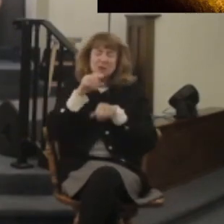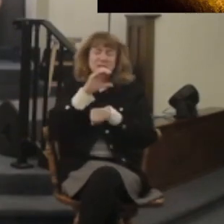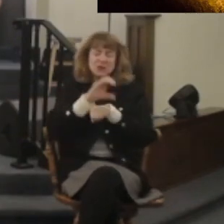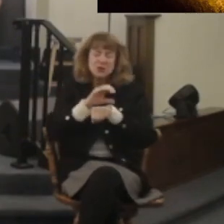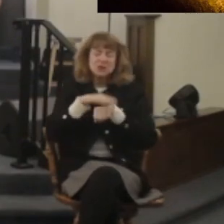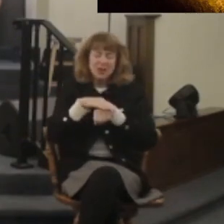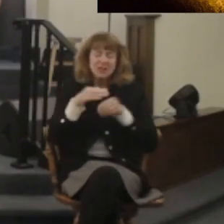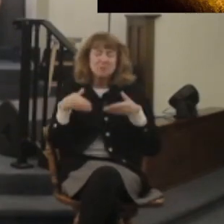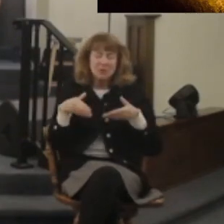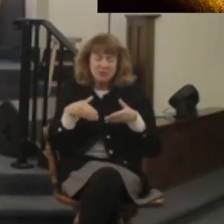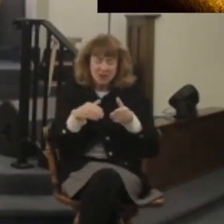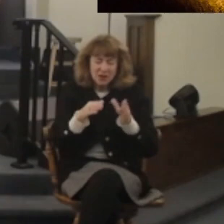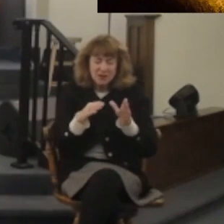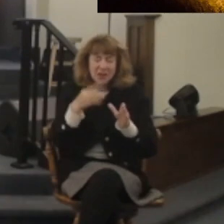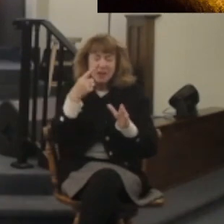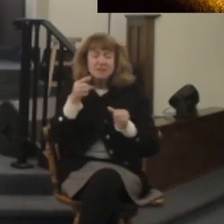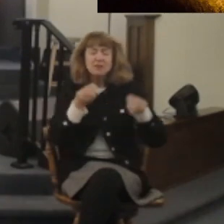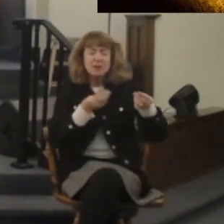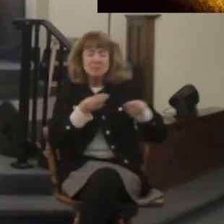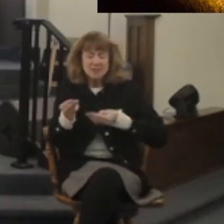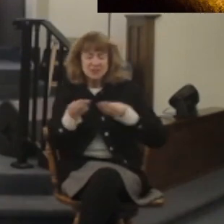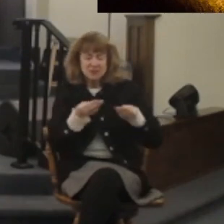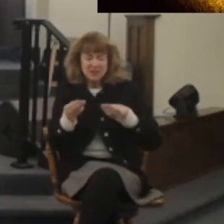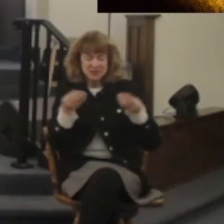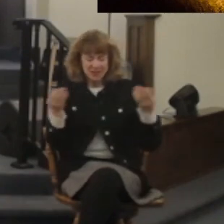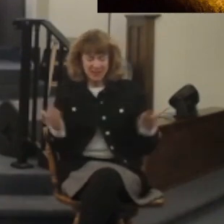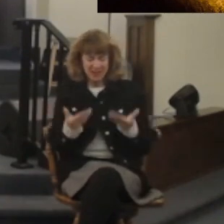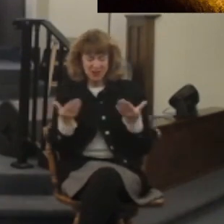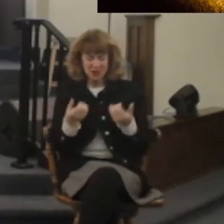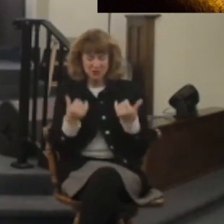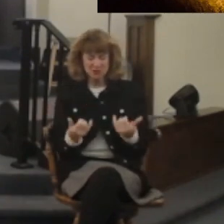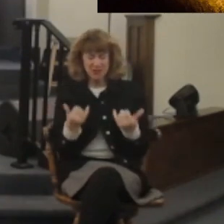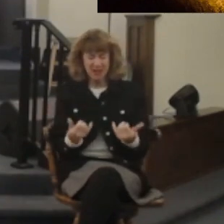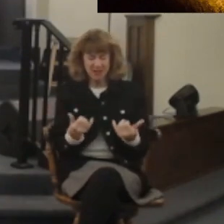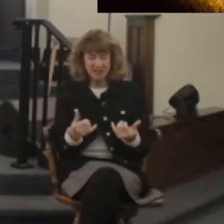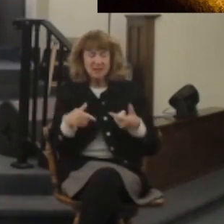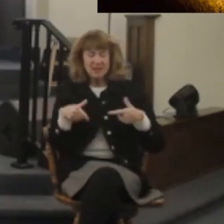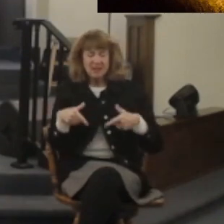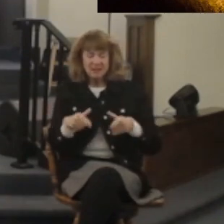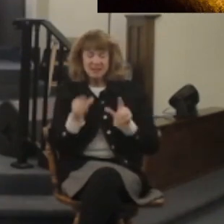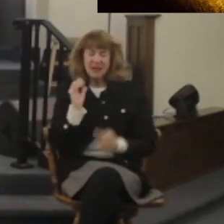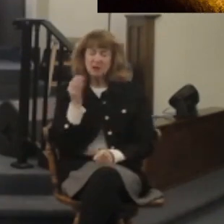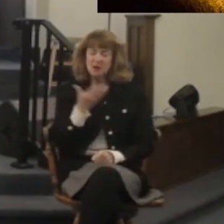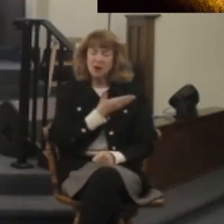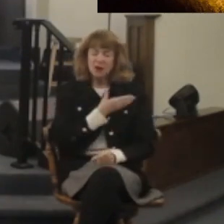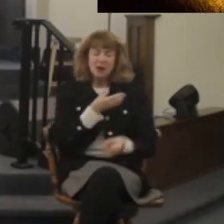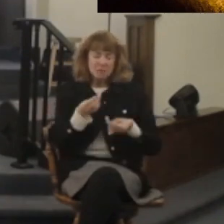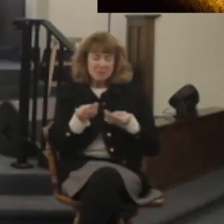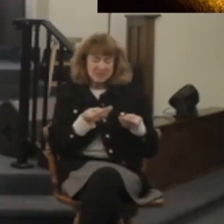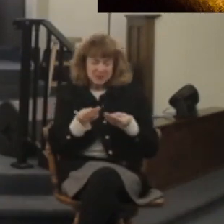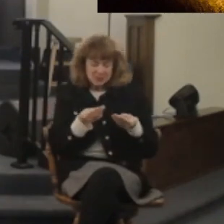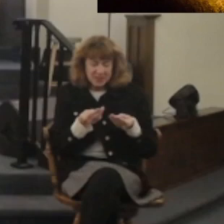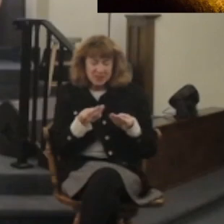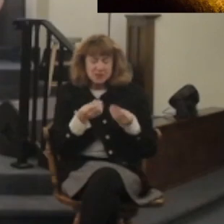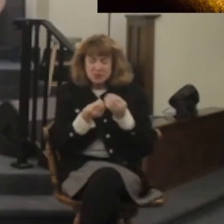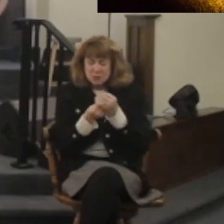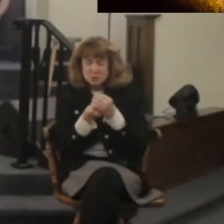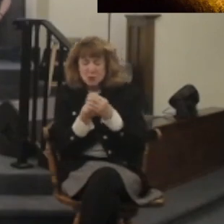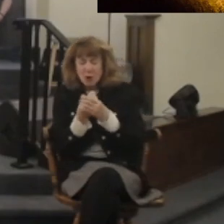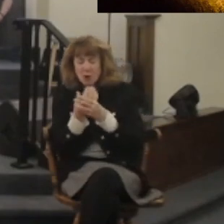The ministries that are done in this building right now, Father, allow our ministries to grow